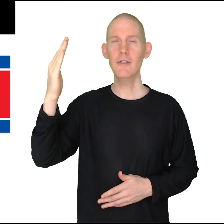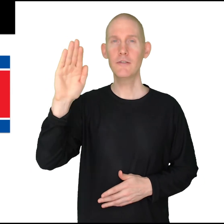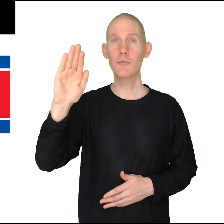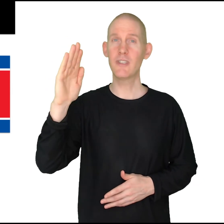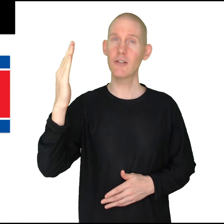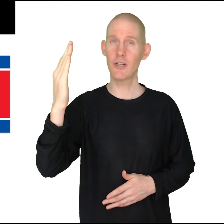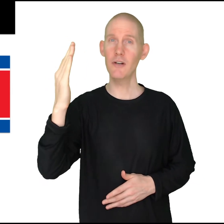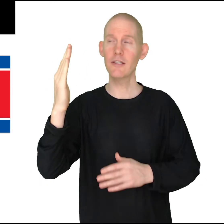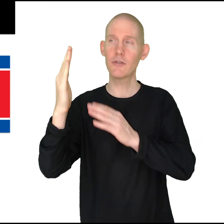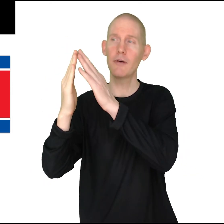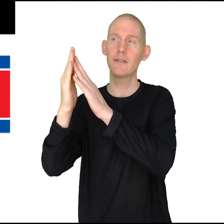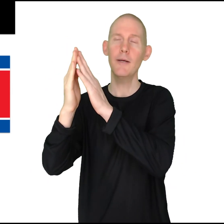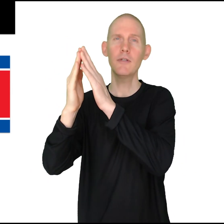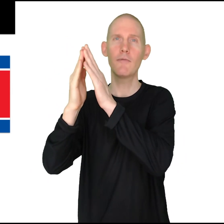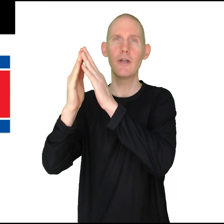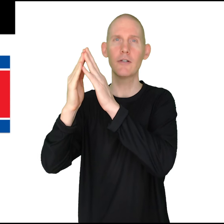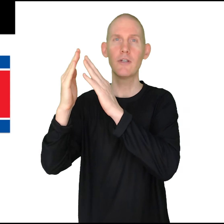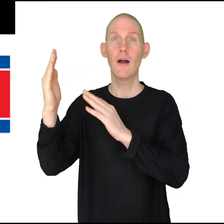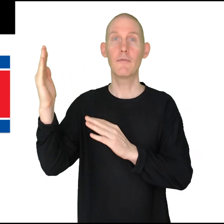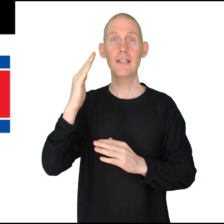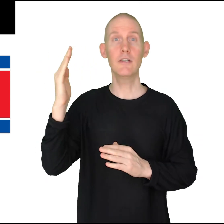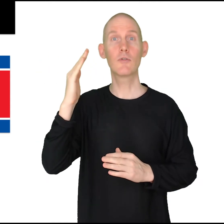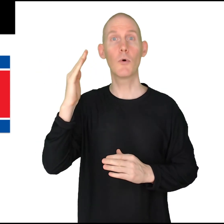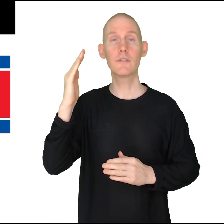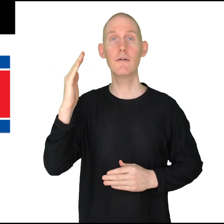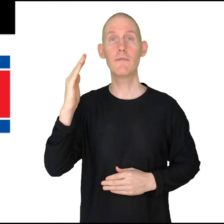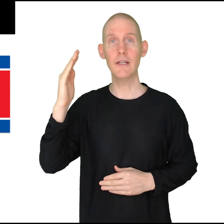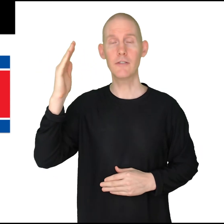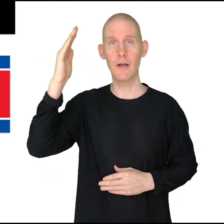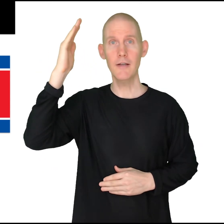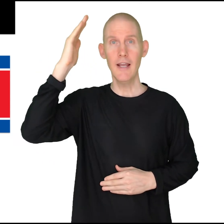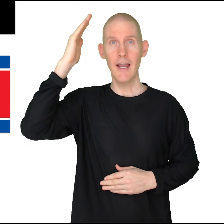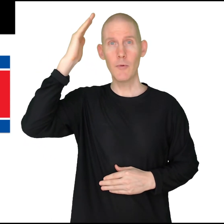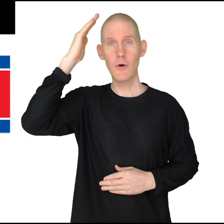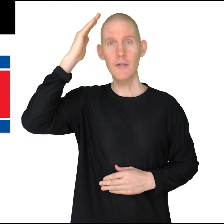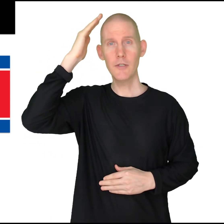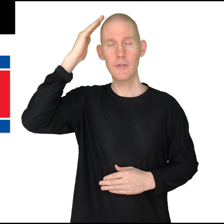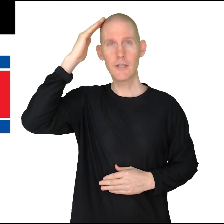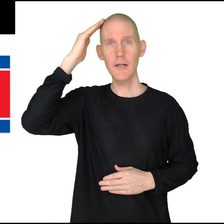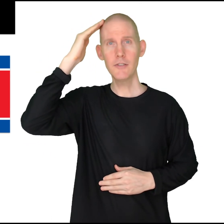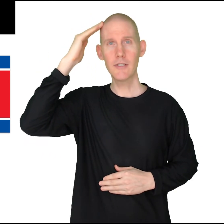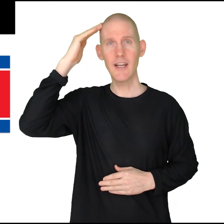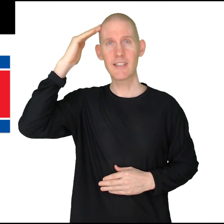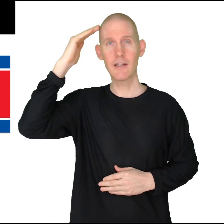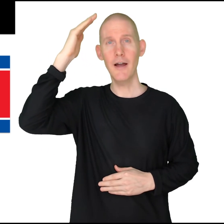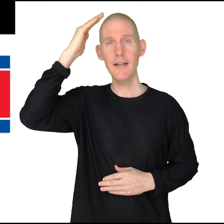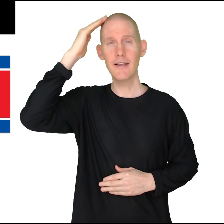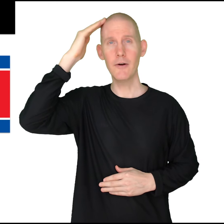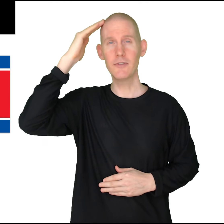to turn it so the tips of the fingers are facing towards our face, right? And we're going to touch and slide down just a little